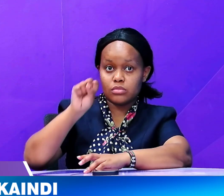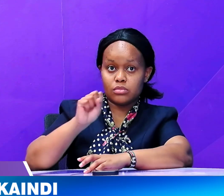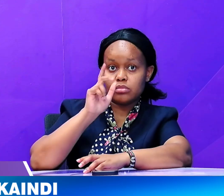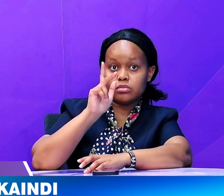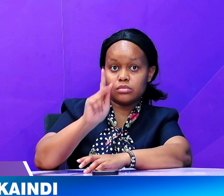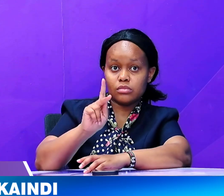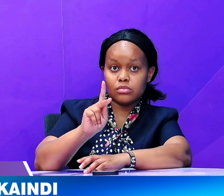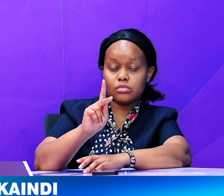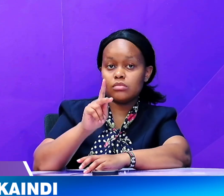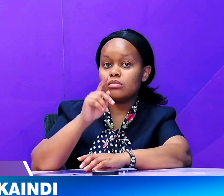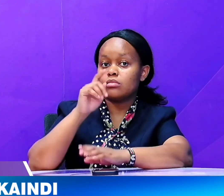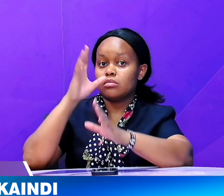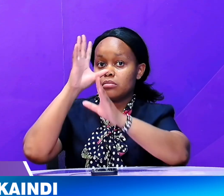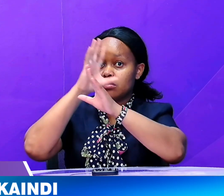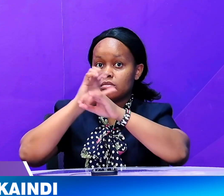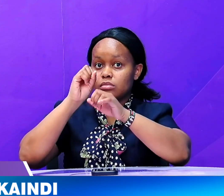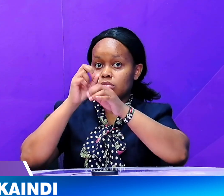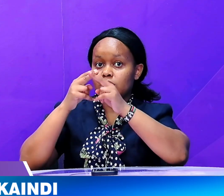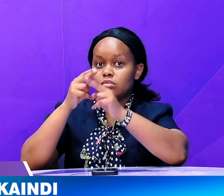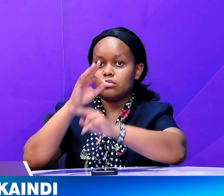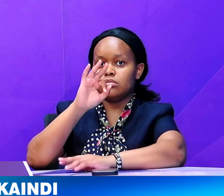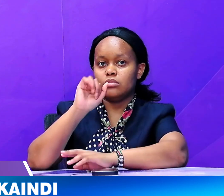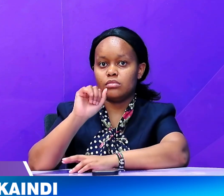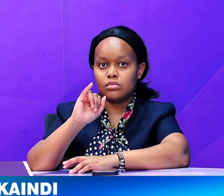The Law Society of Kenya's President